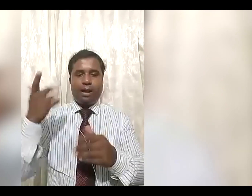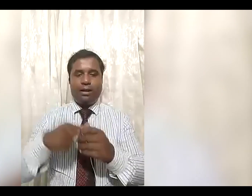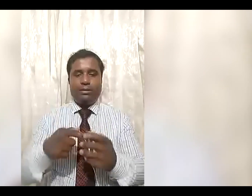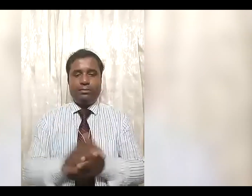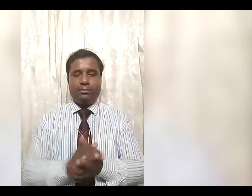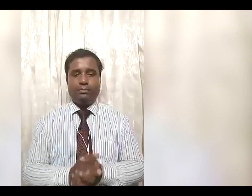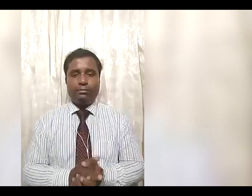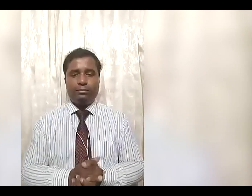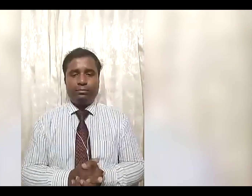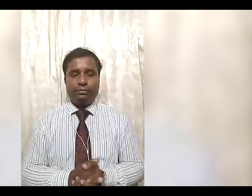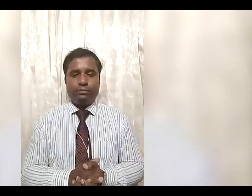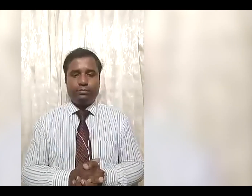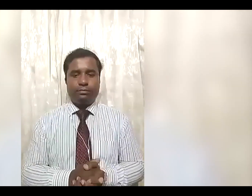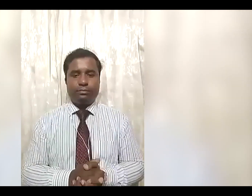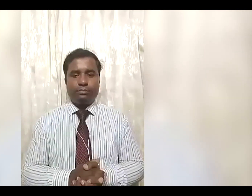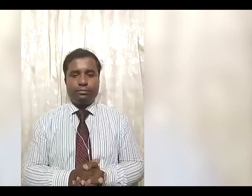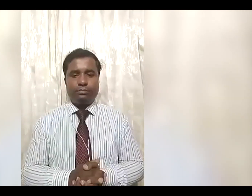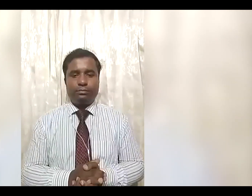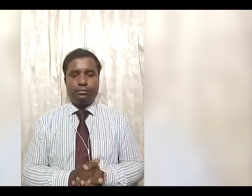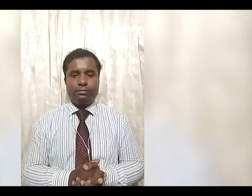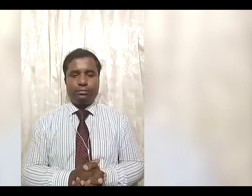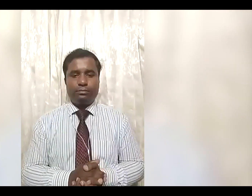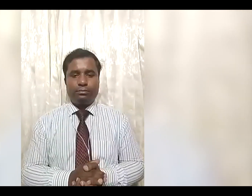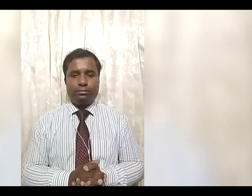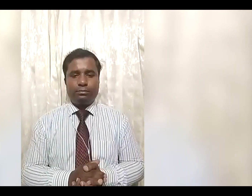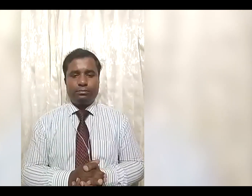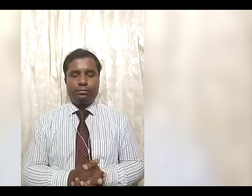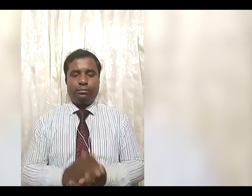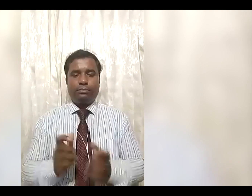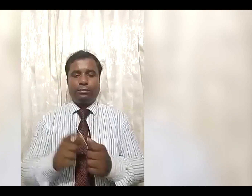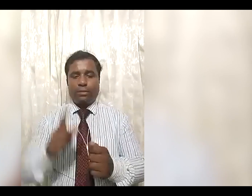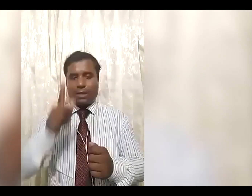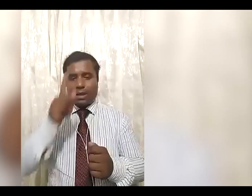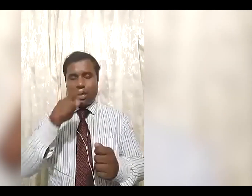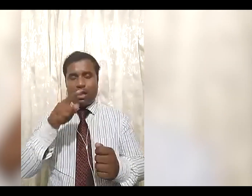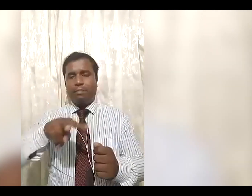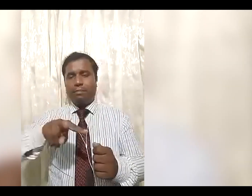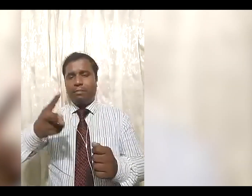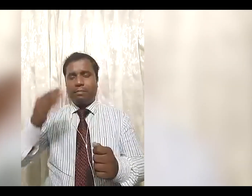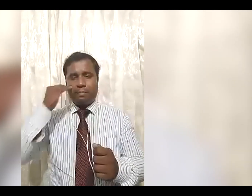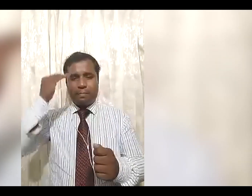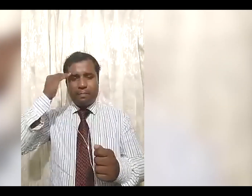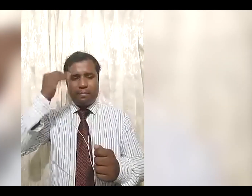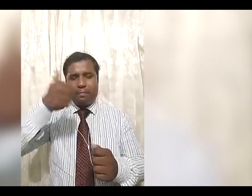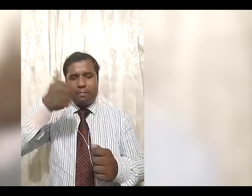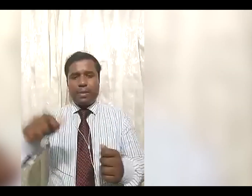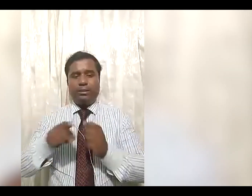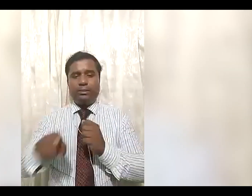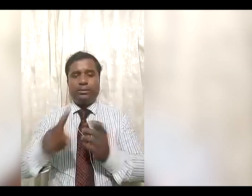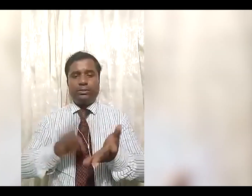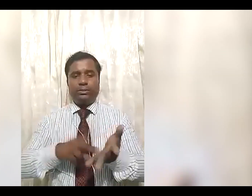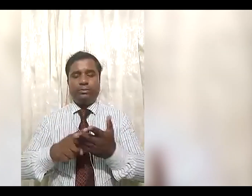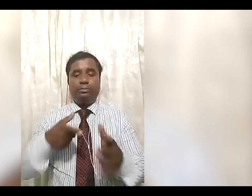two additional questions. Under the Americans with Disabilities Act, what special enforcement